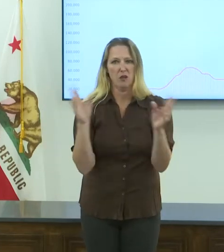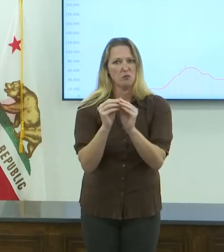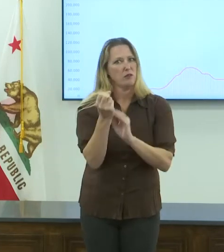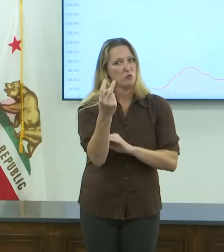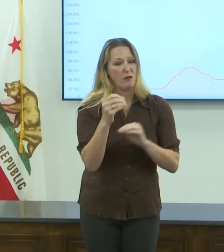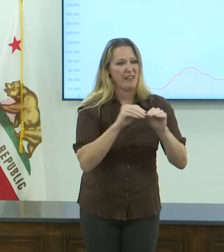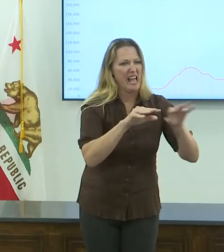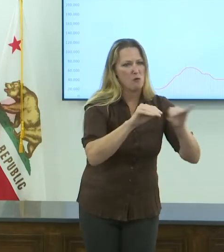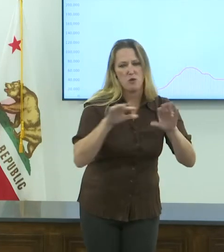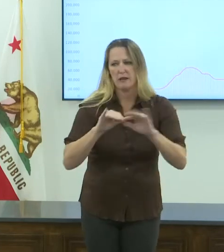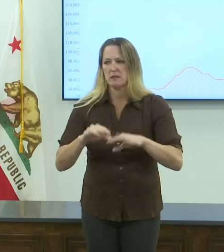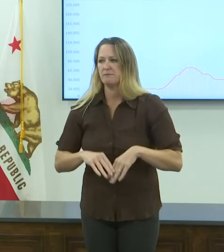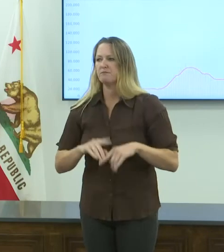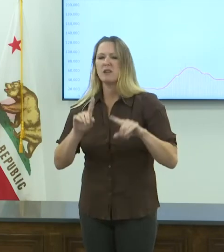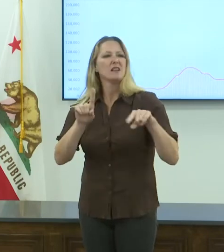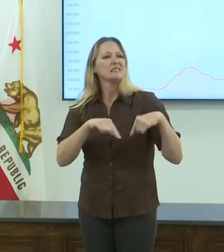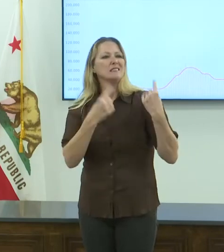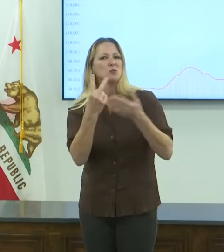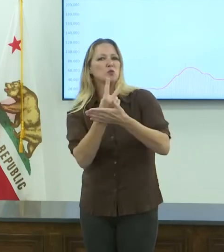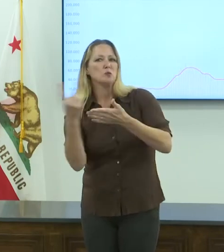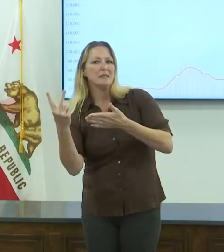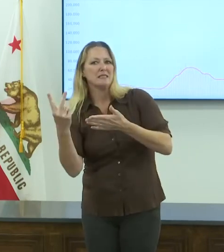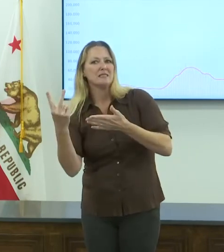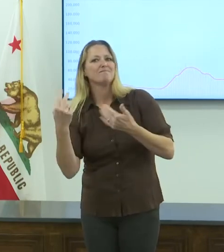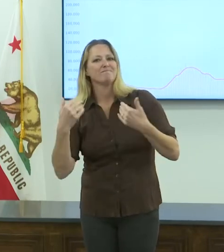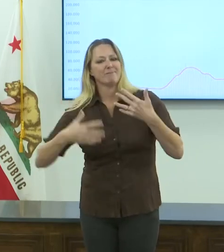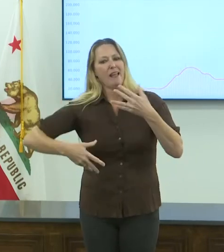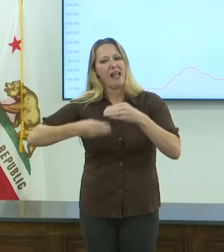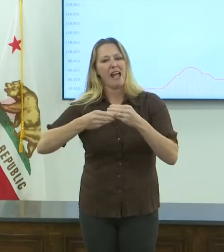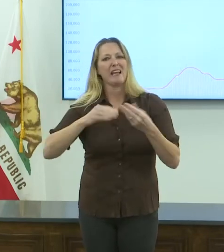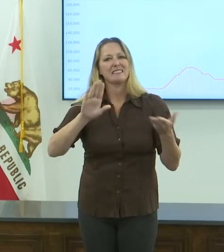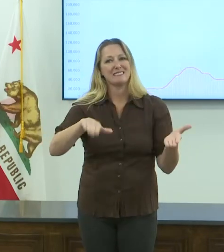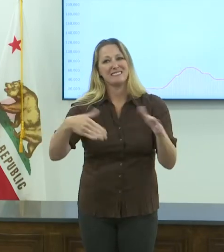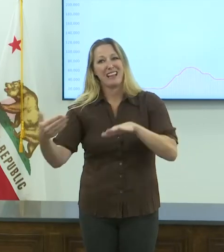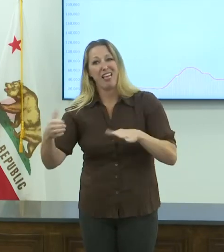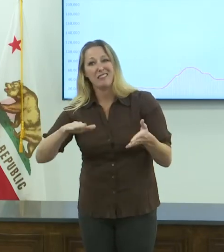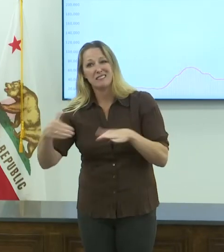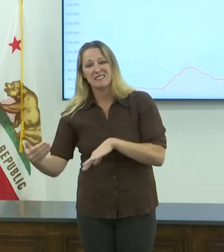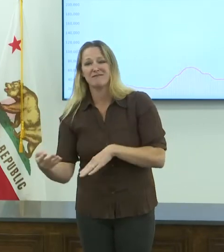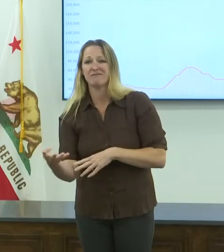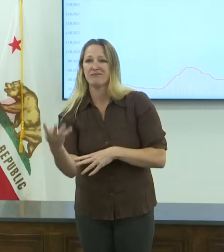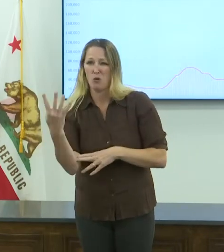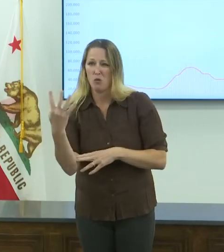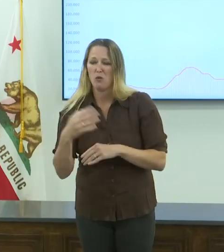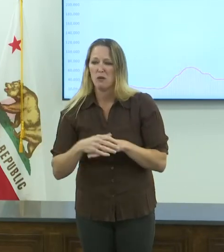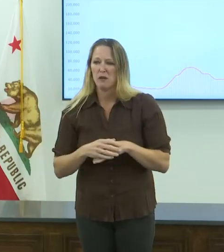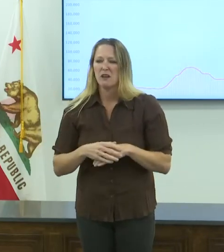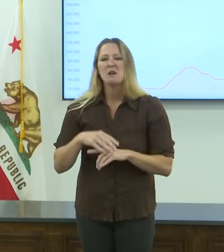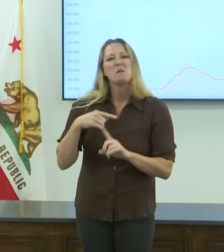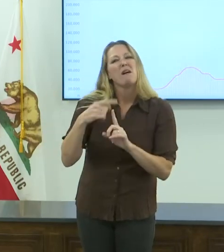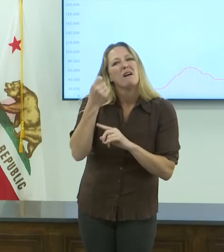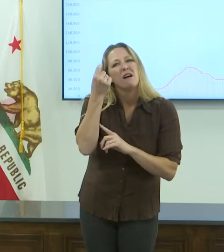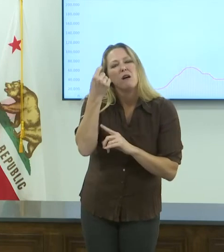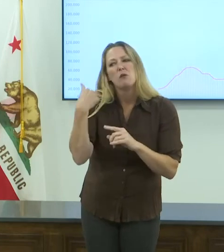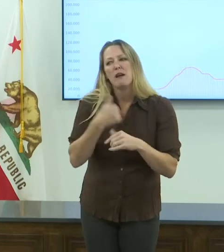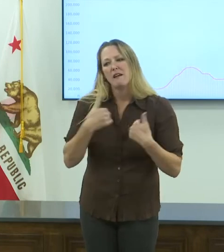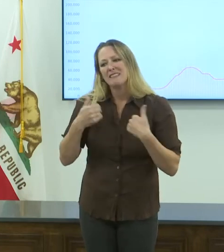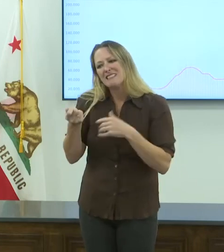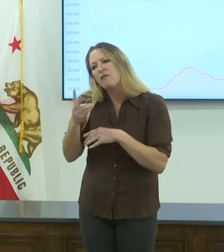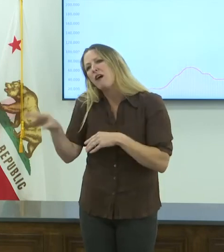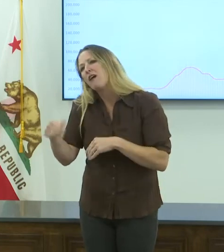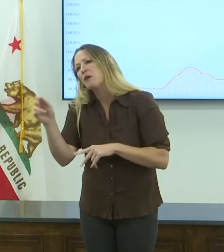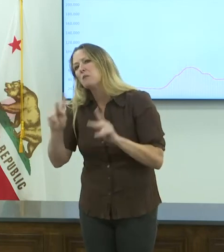deaths since I last came before you, and we also have several more individuals who have died for whom